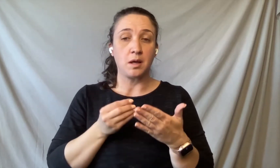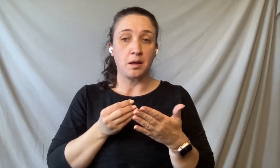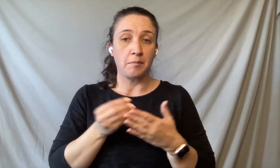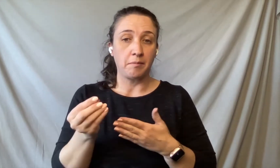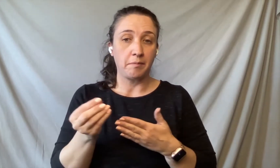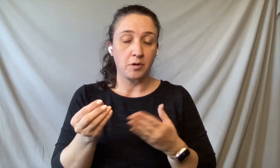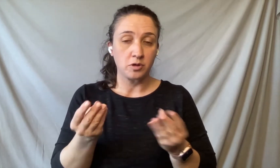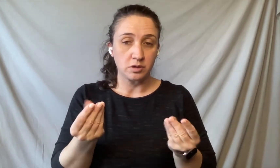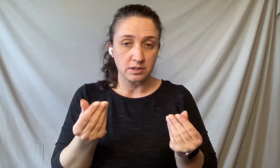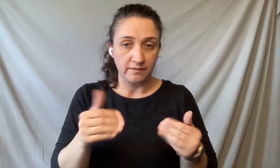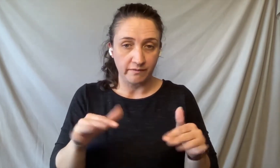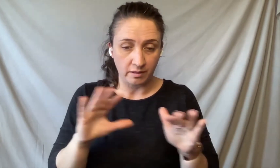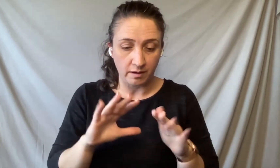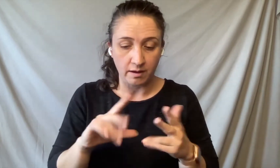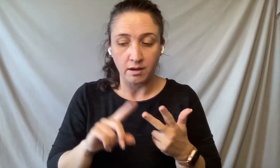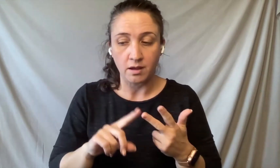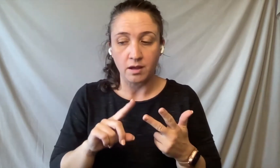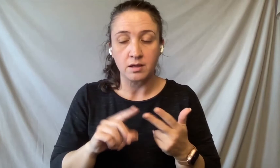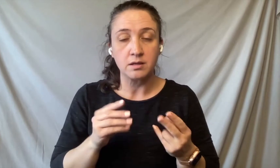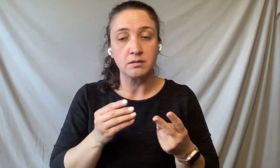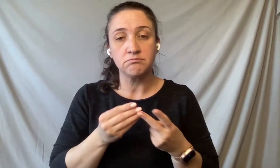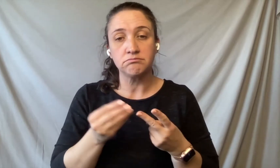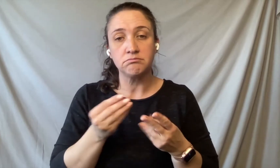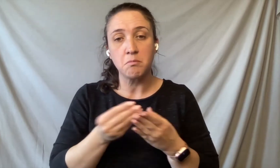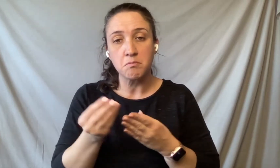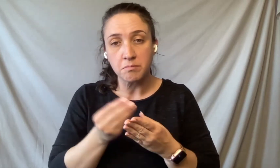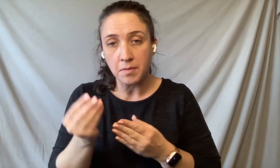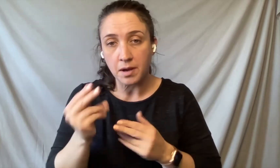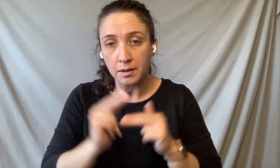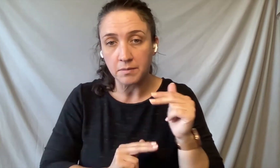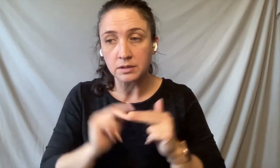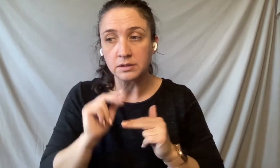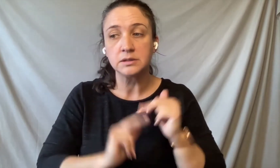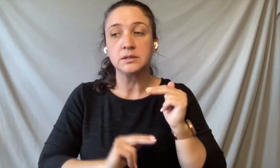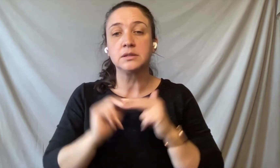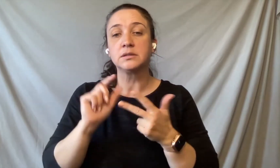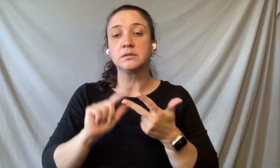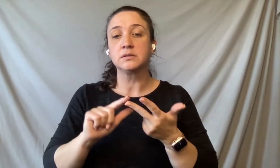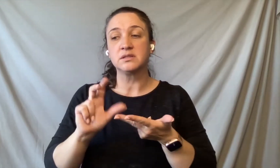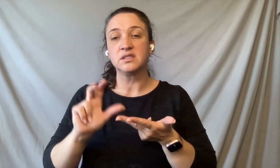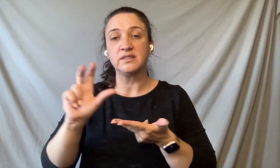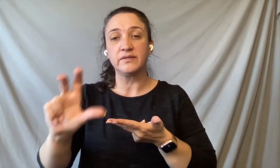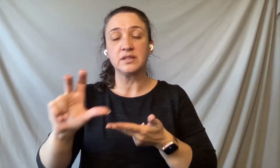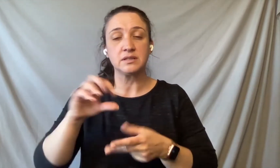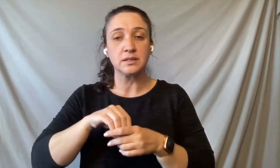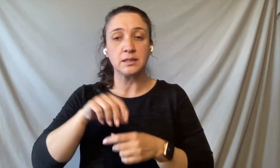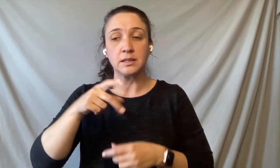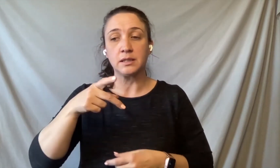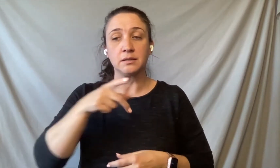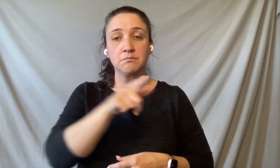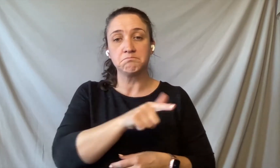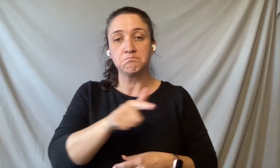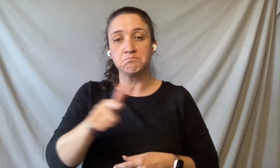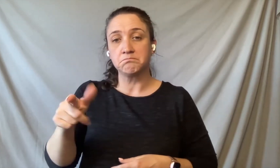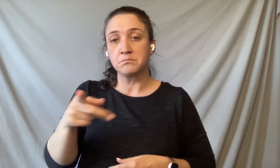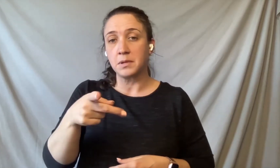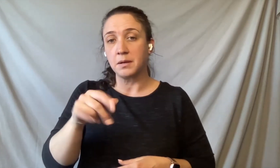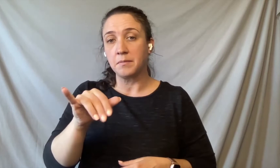land, purchase of buildings, investing in the pipeline, and basically